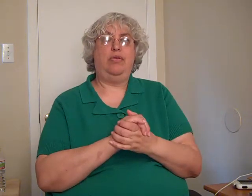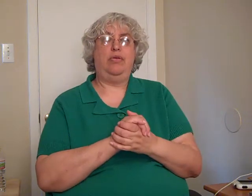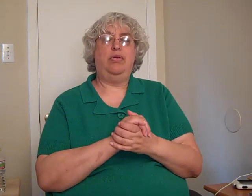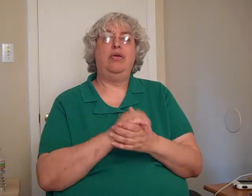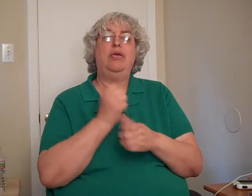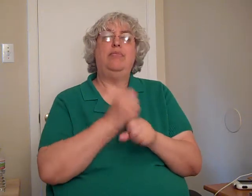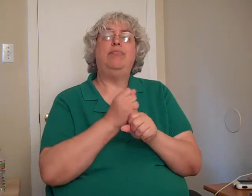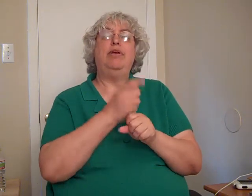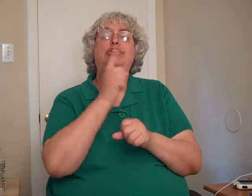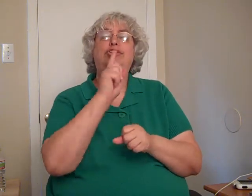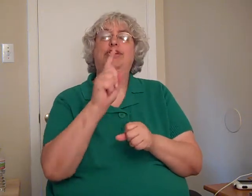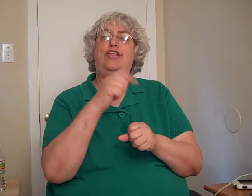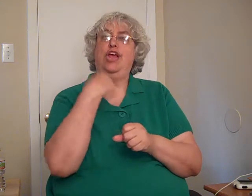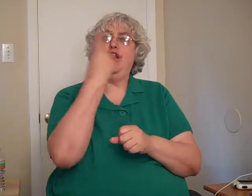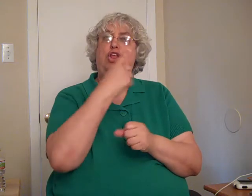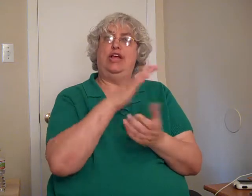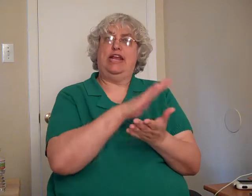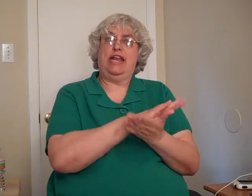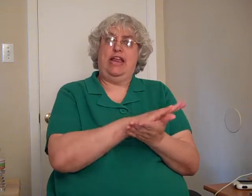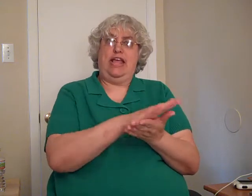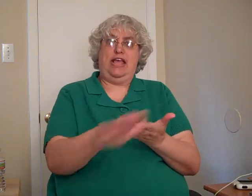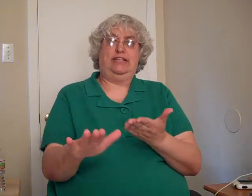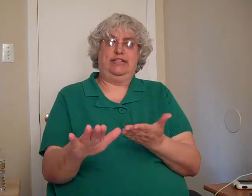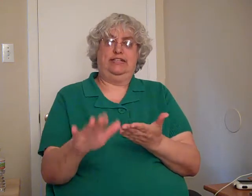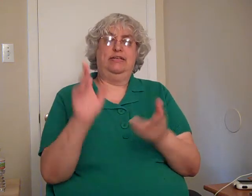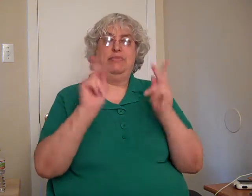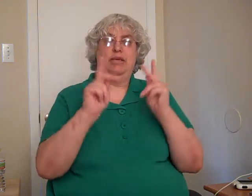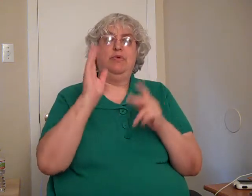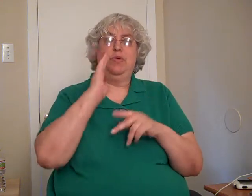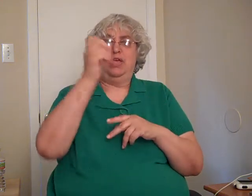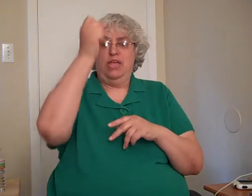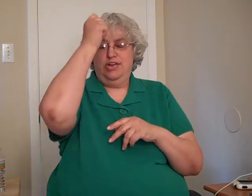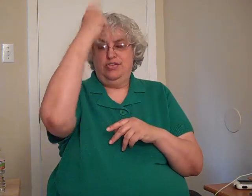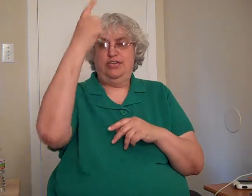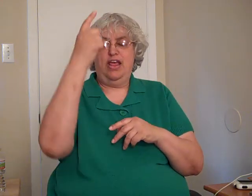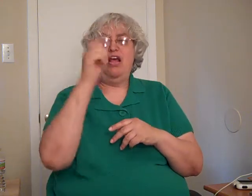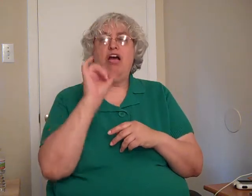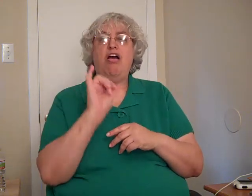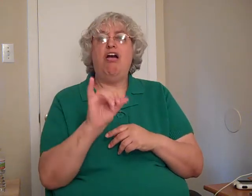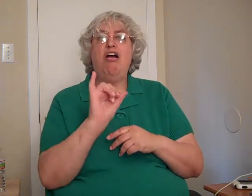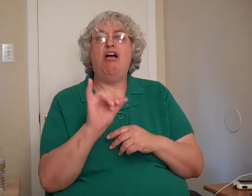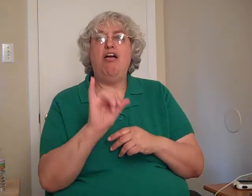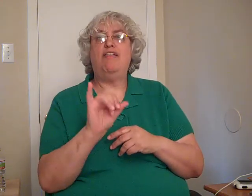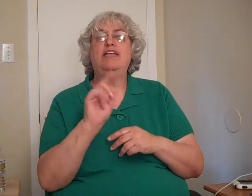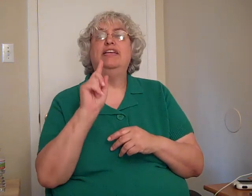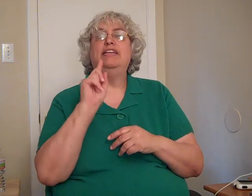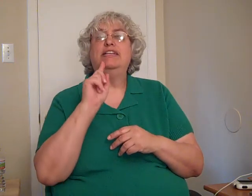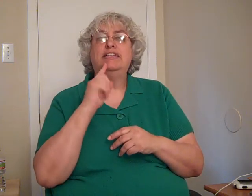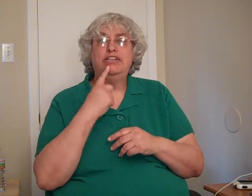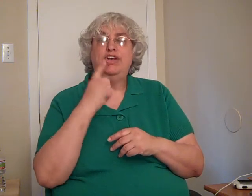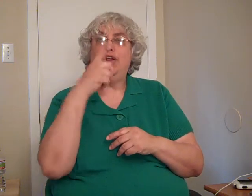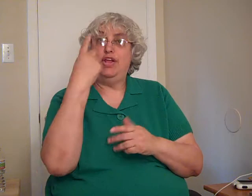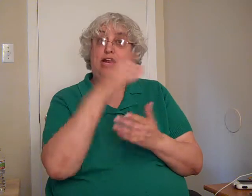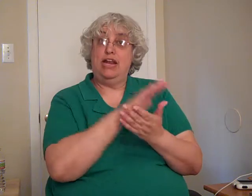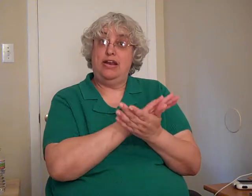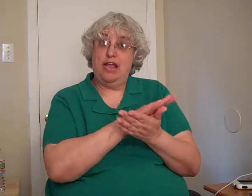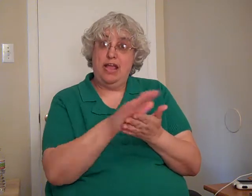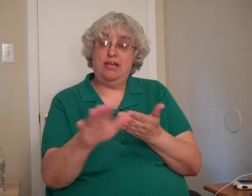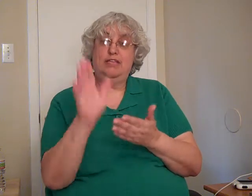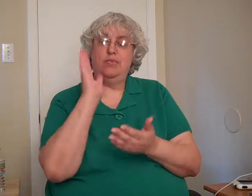that they're really sharp looking, because people are going to understand and feed off of the fact if they're serious, they look really nice, they're going to say, oh, well,